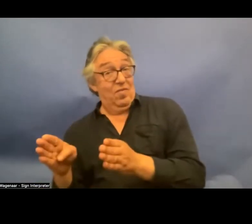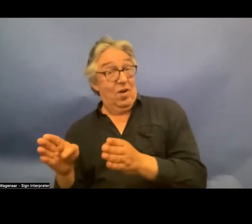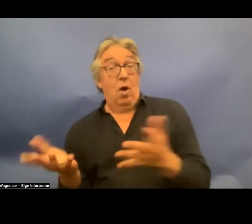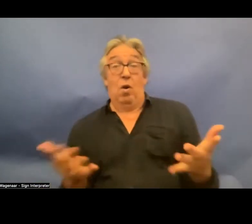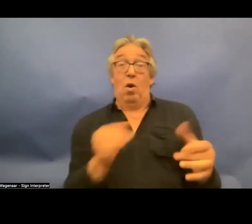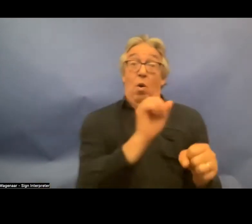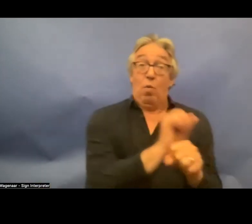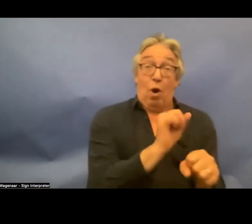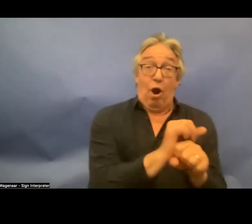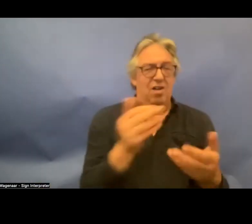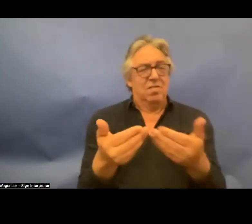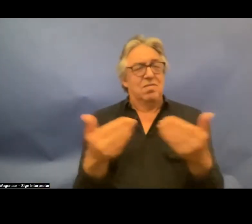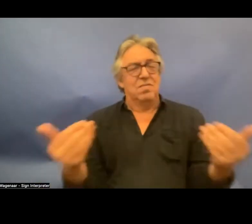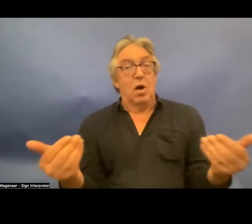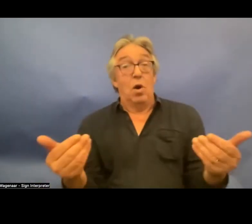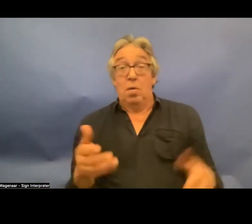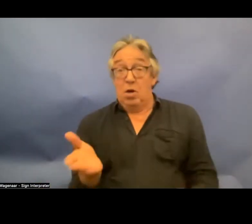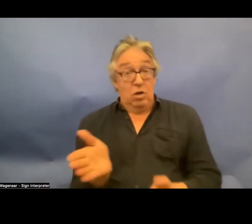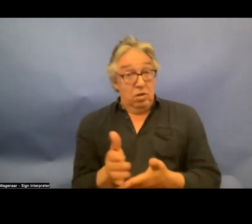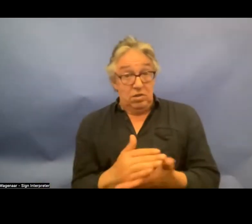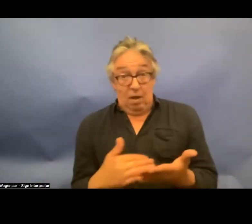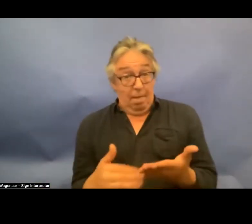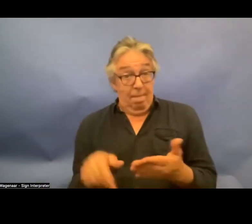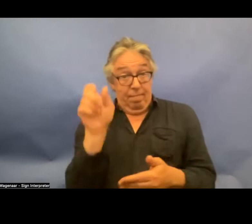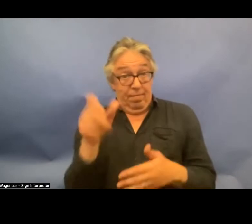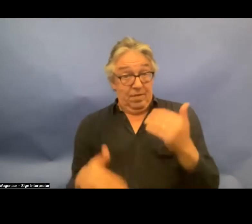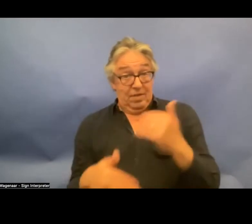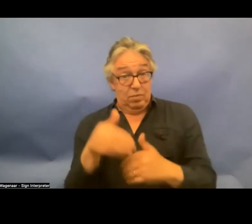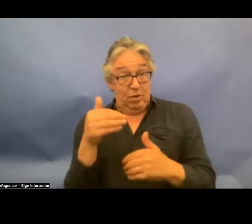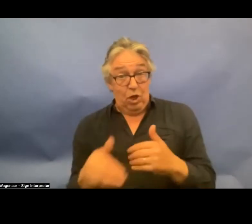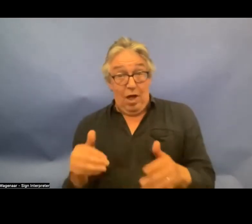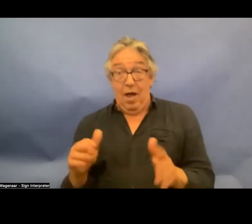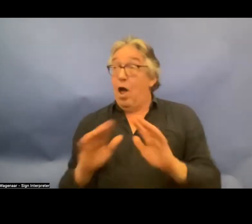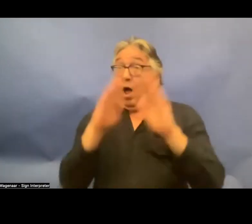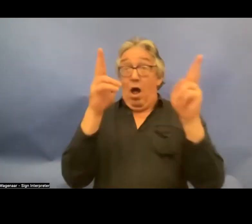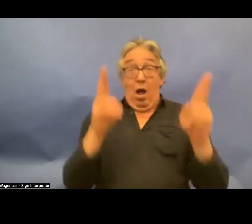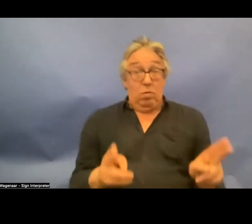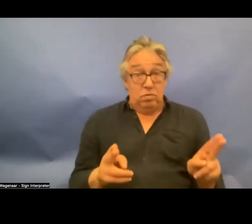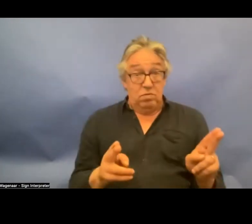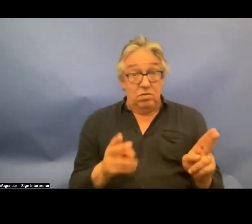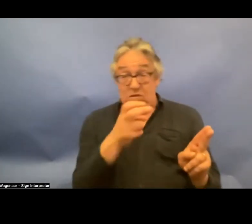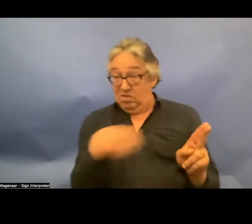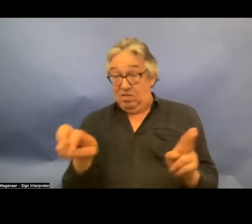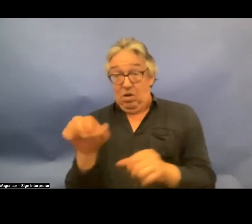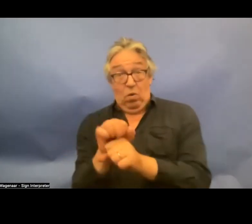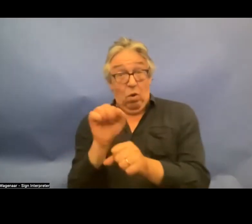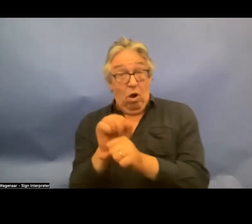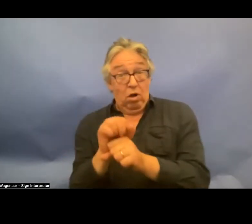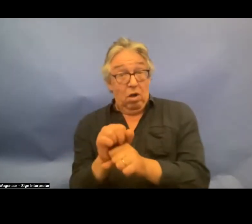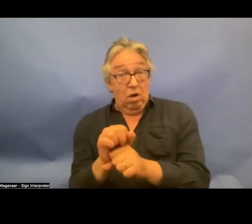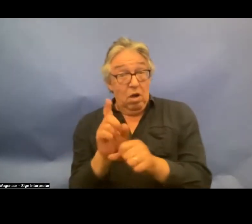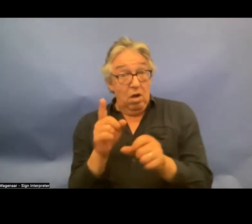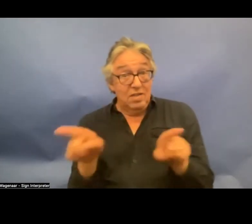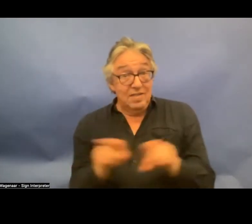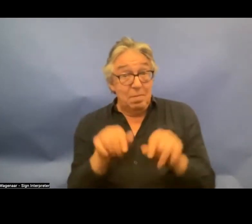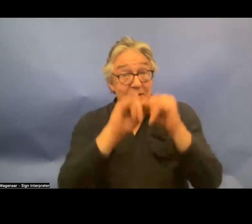work on the same, in the same area, and that is more dangerous. It's very, very difficult